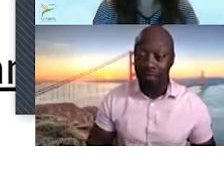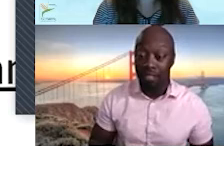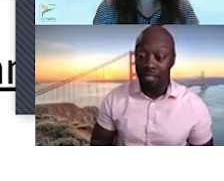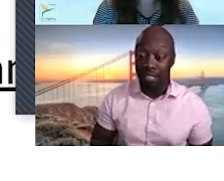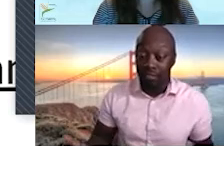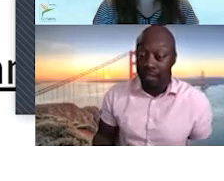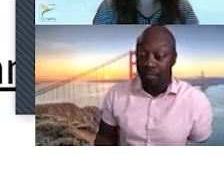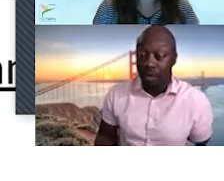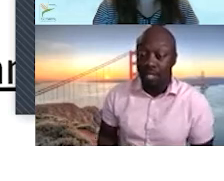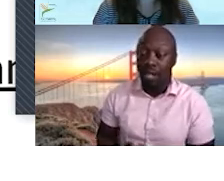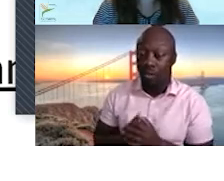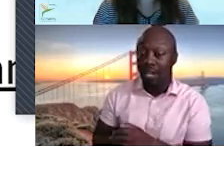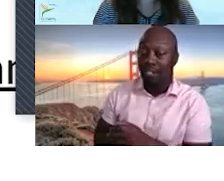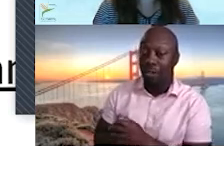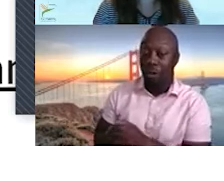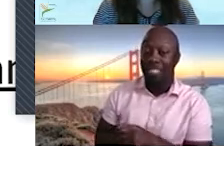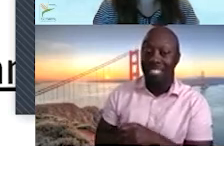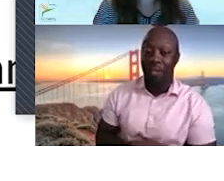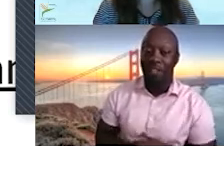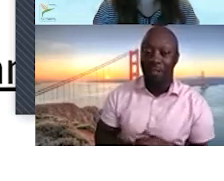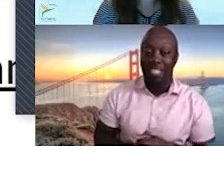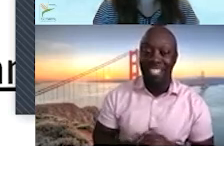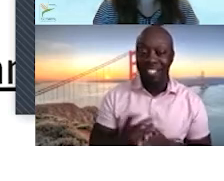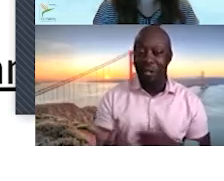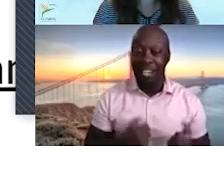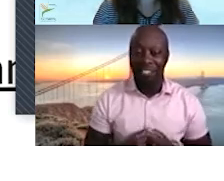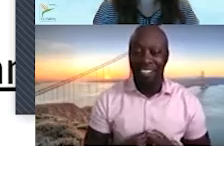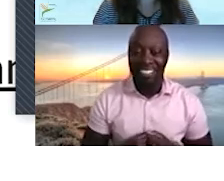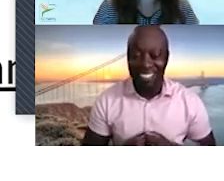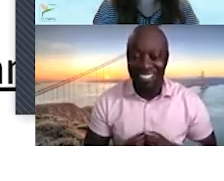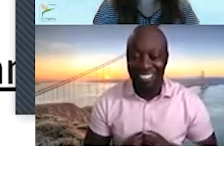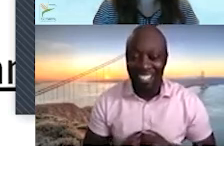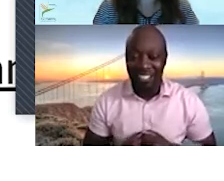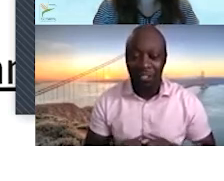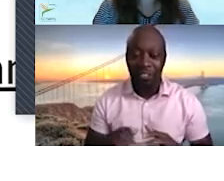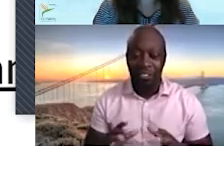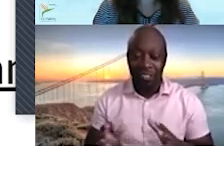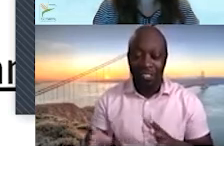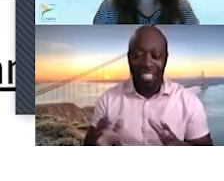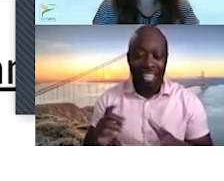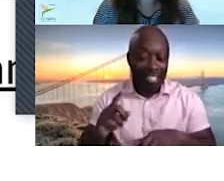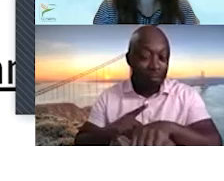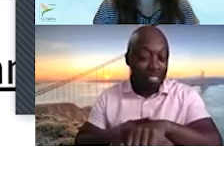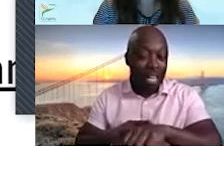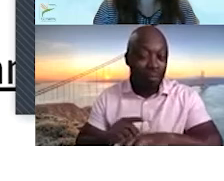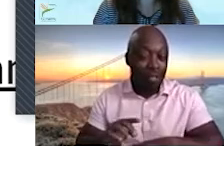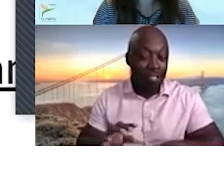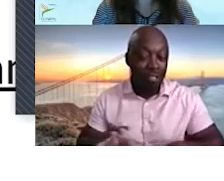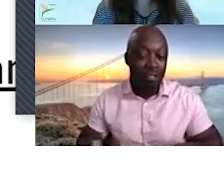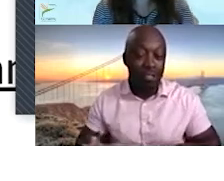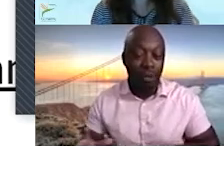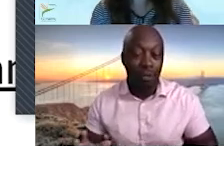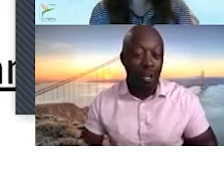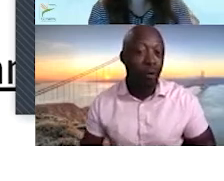signs because they're ready for it. Why are you holding it away from me? You know what I want. So there comes a time where